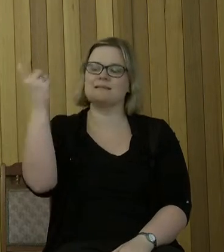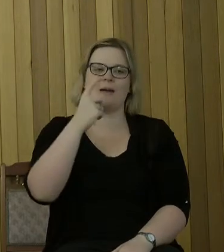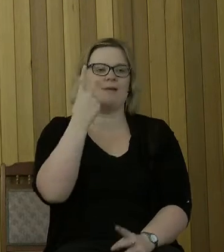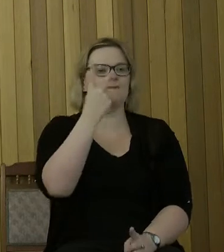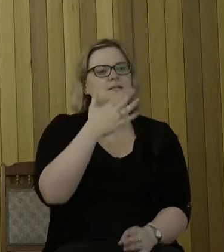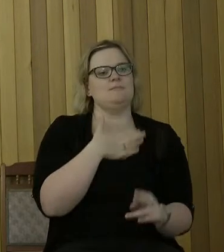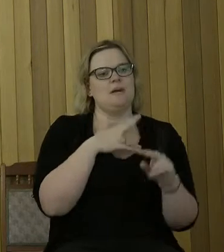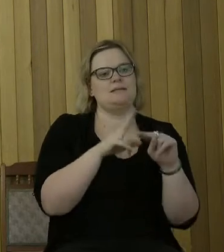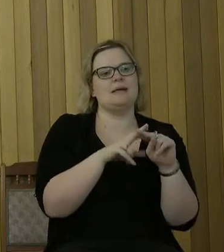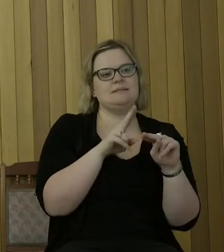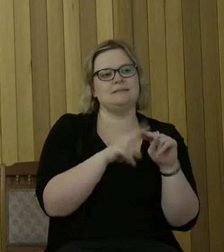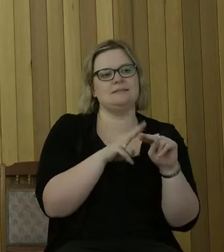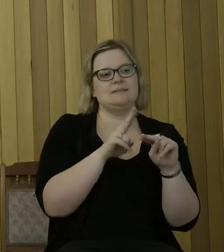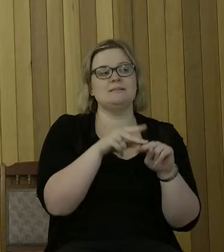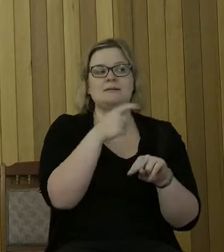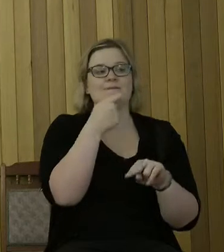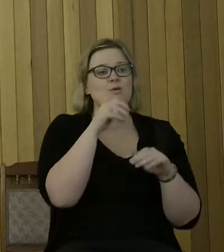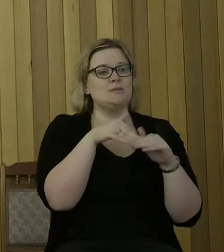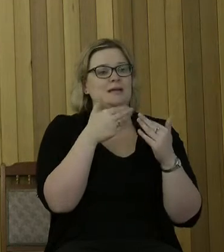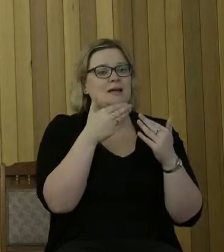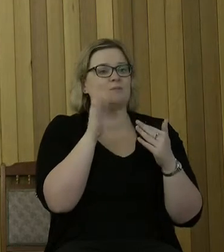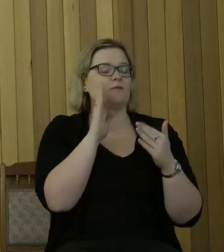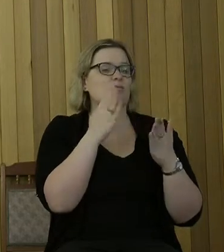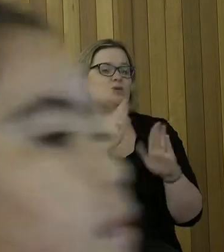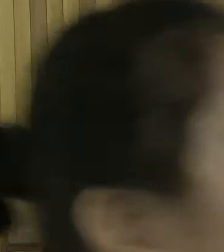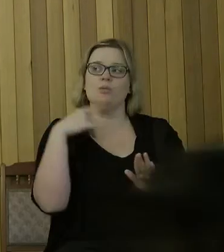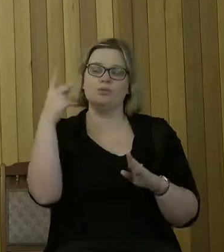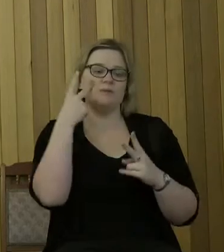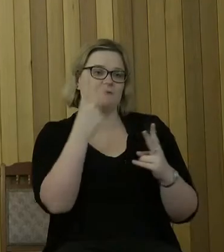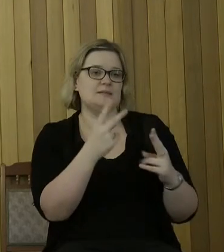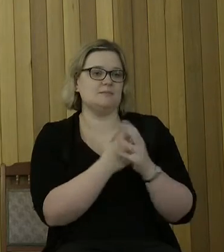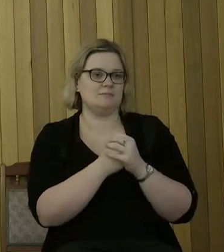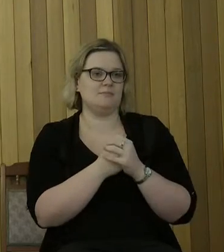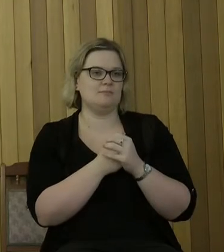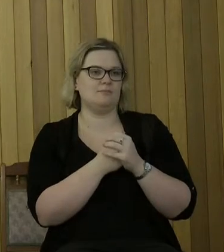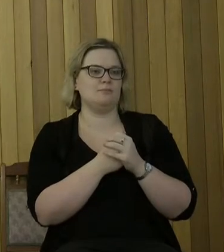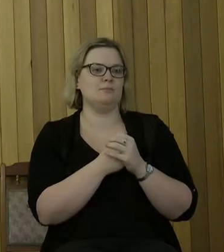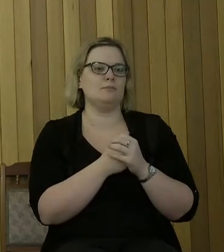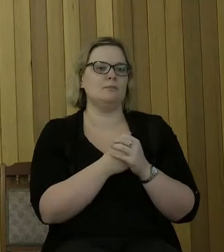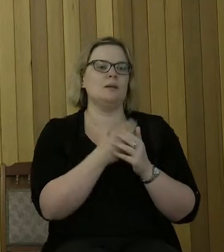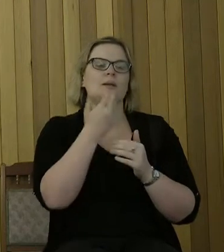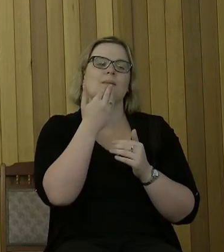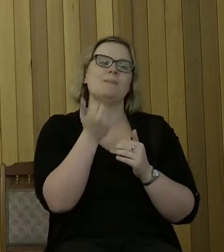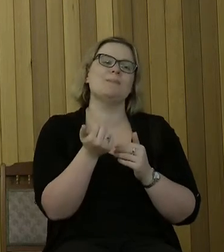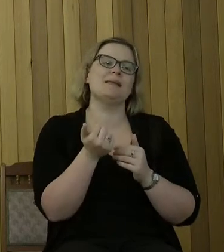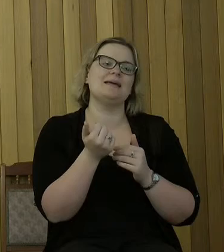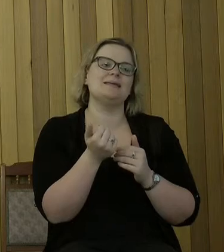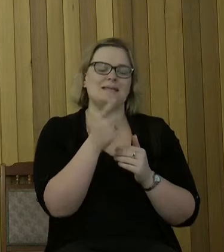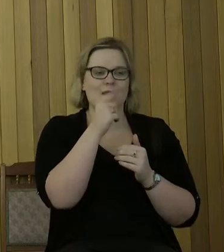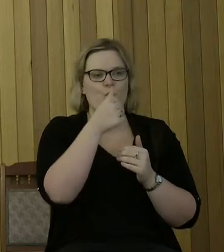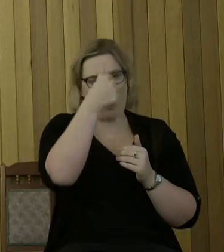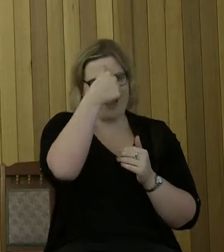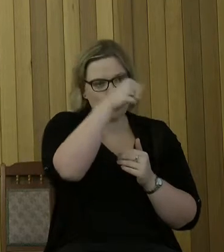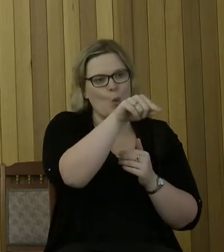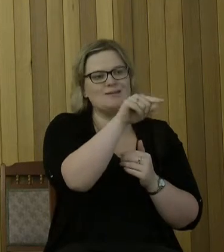dad? He's only got a few days to live. I just want you to visit him. Can you anoint him